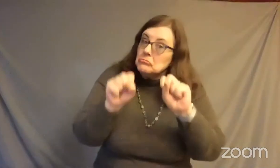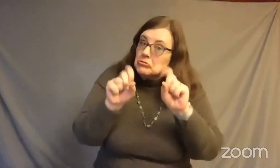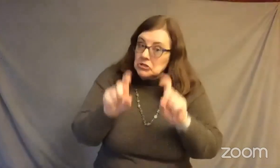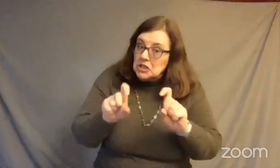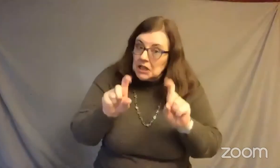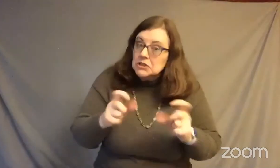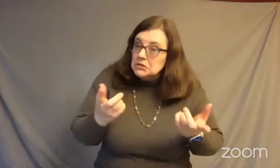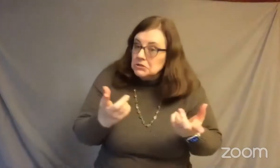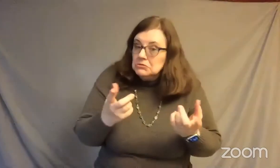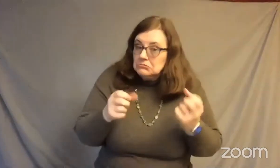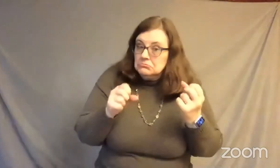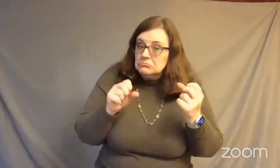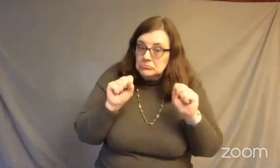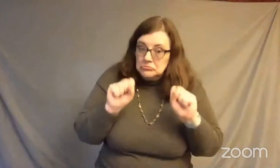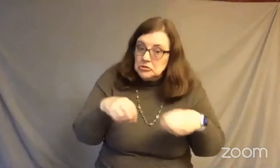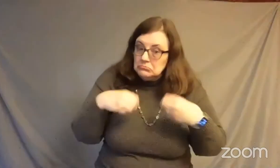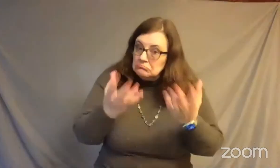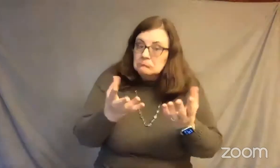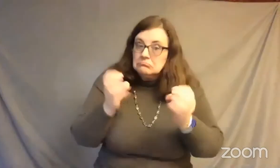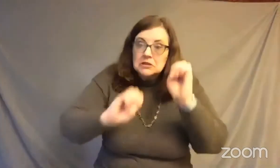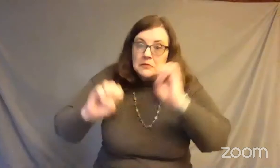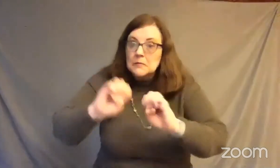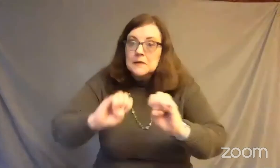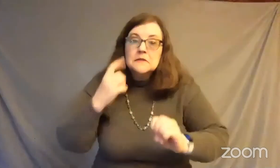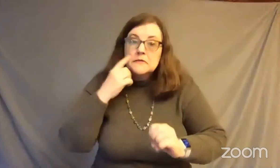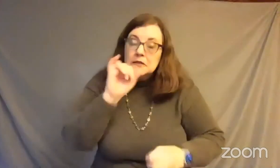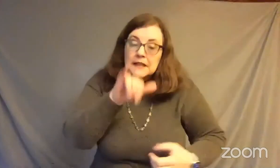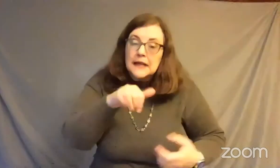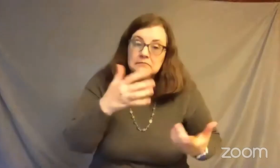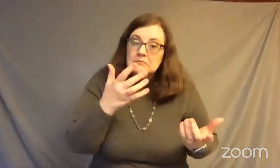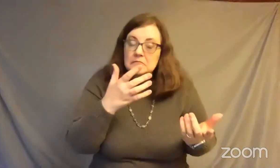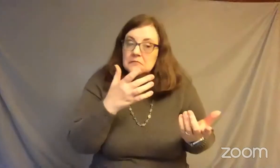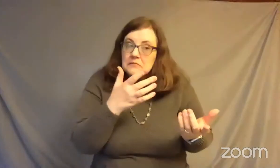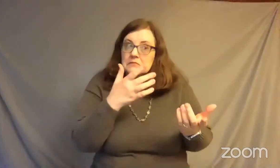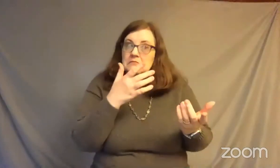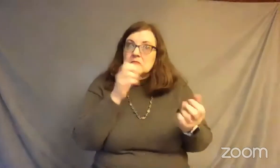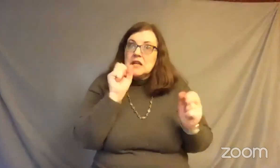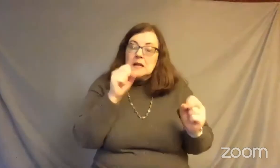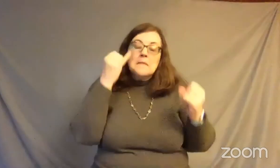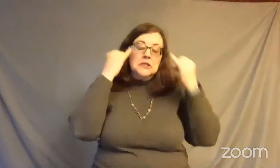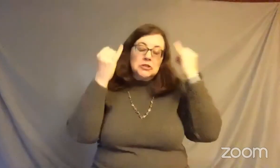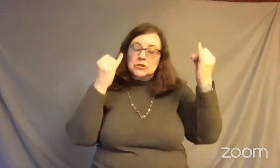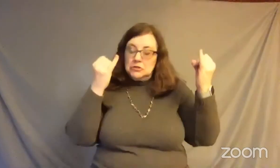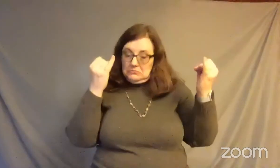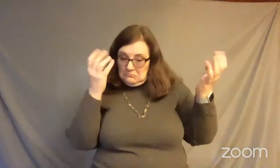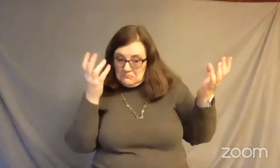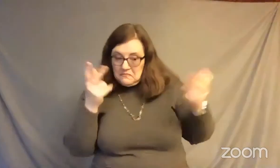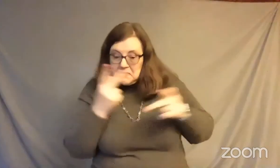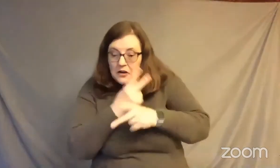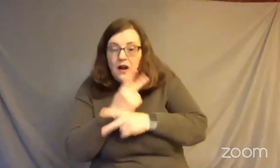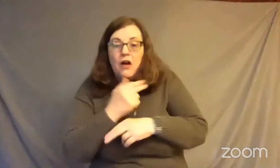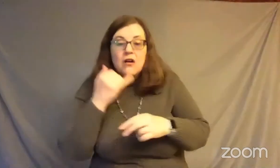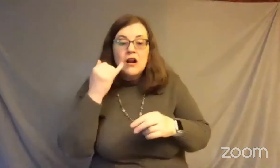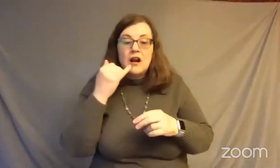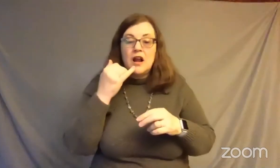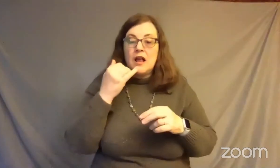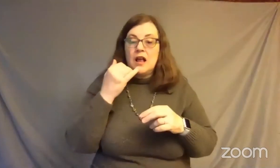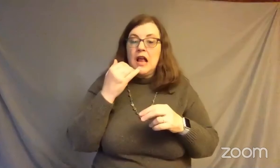I don't know, I'm spitballing here. It is certainly a testable hypothesis. One could run an experiment to look at the